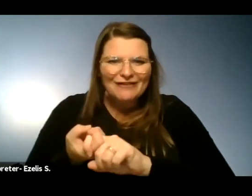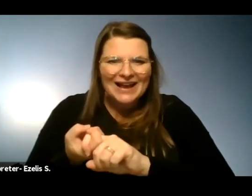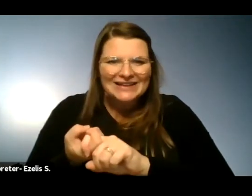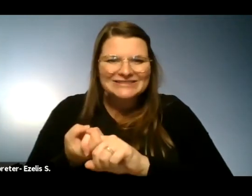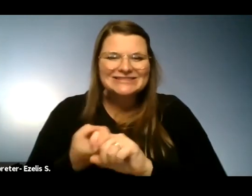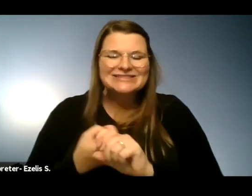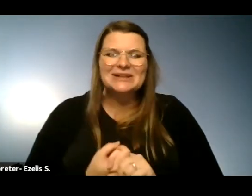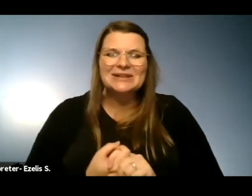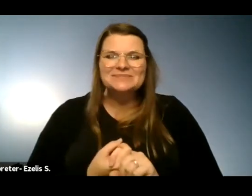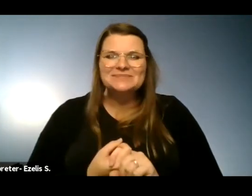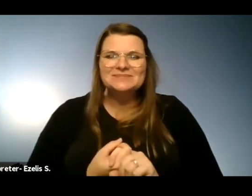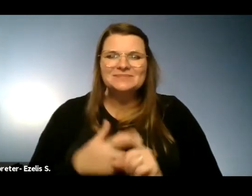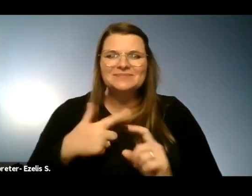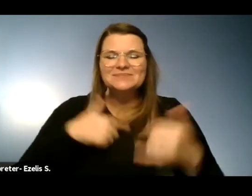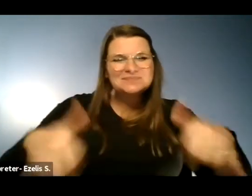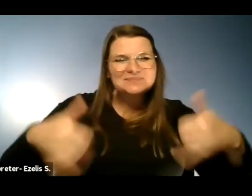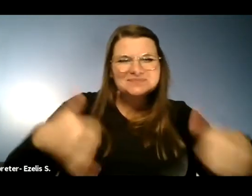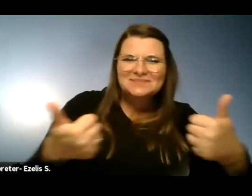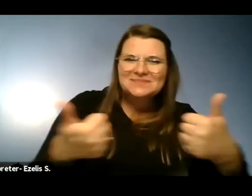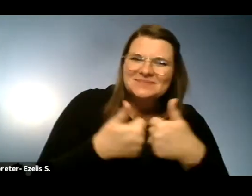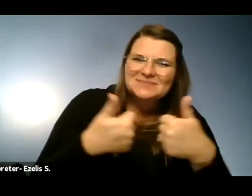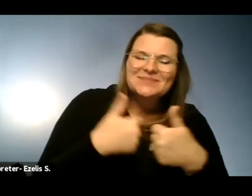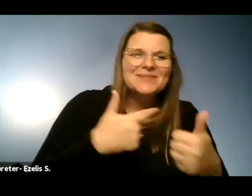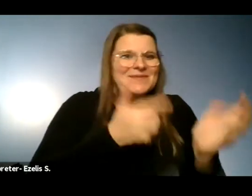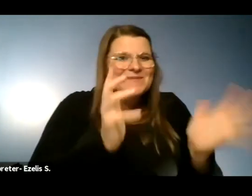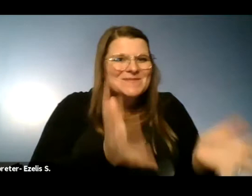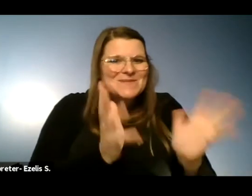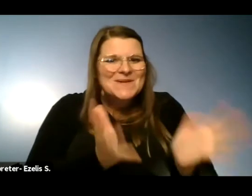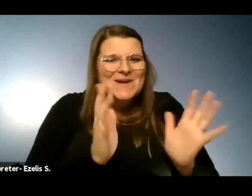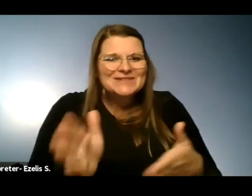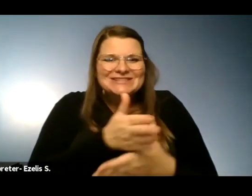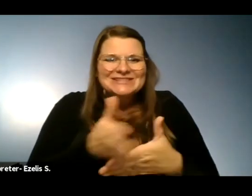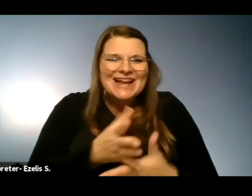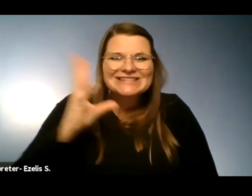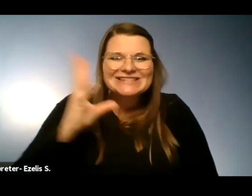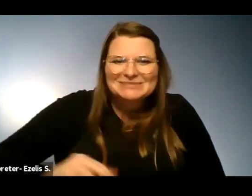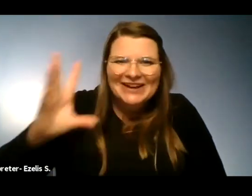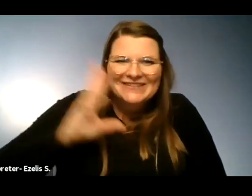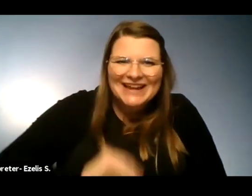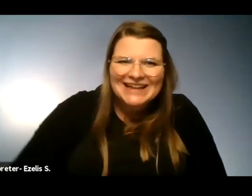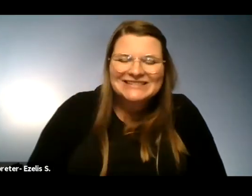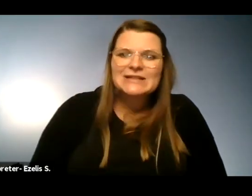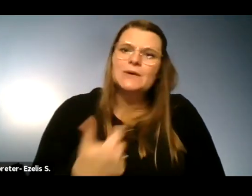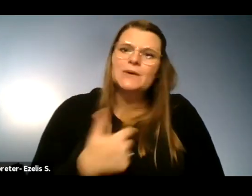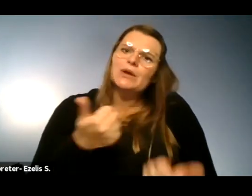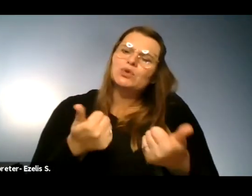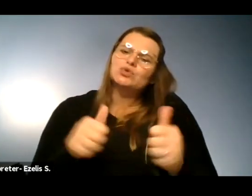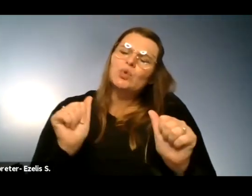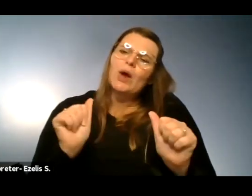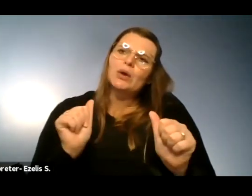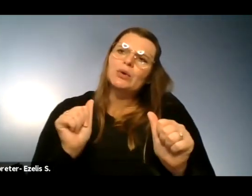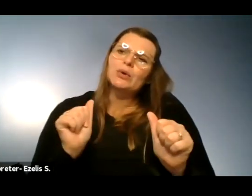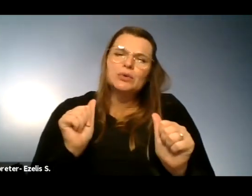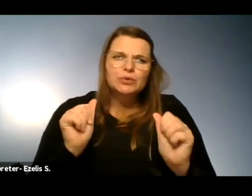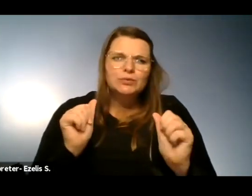And we played games and we talked and we shared experiences and tried to